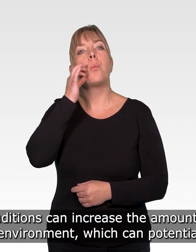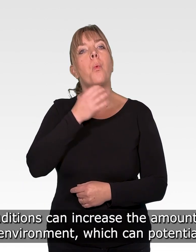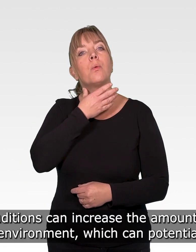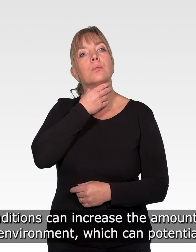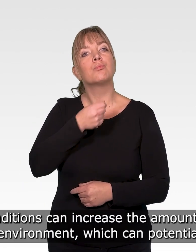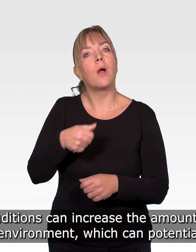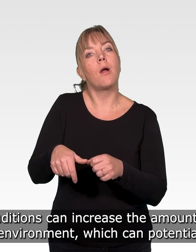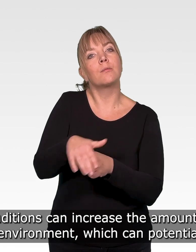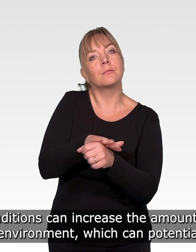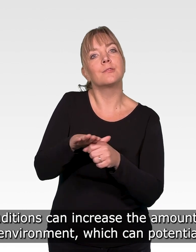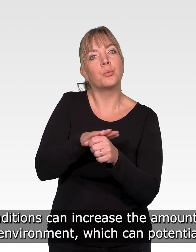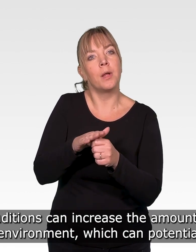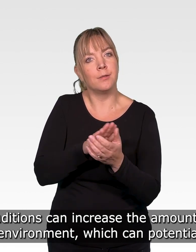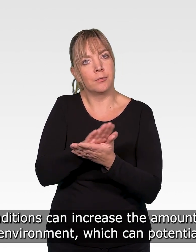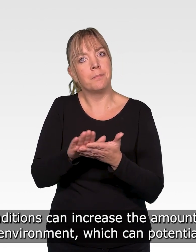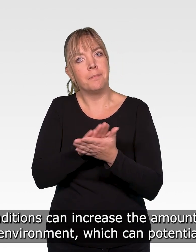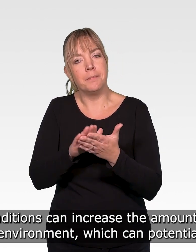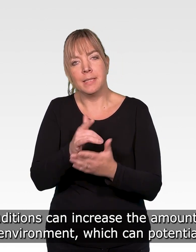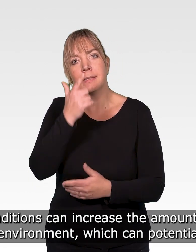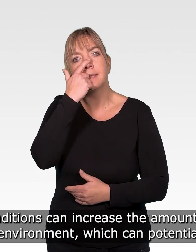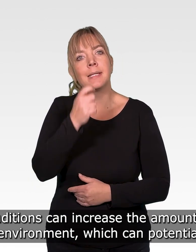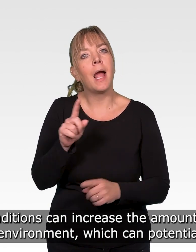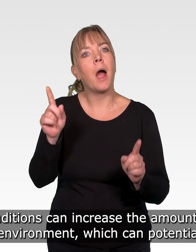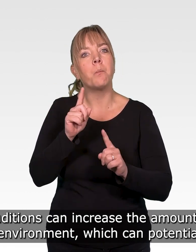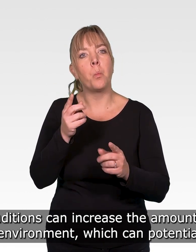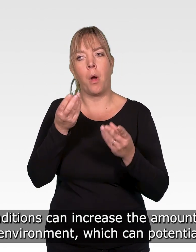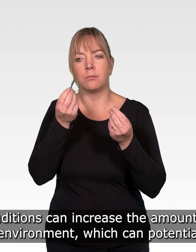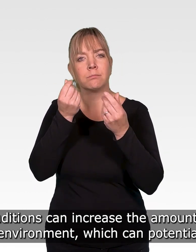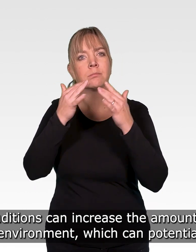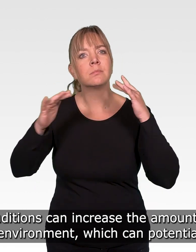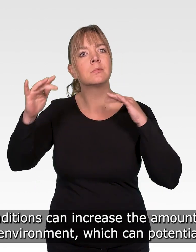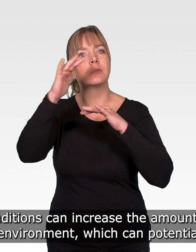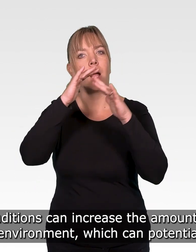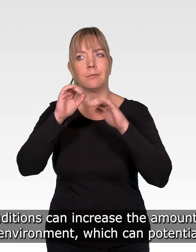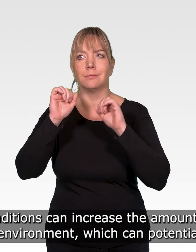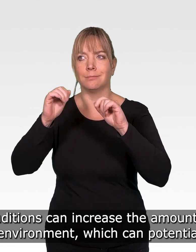Drought conditions can increase the amount of dust in the environment,